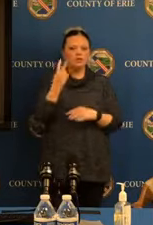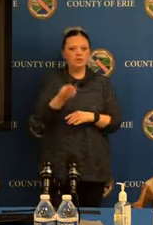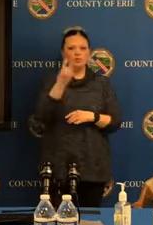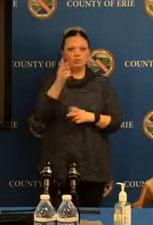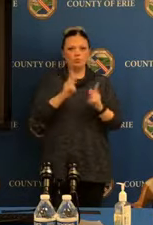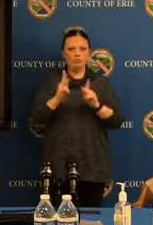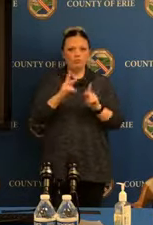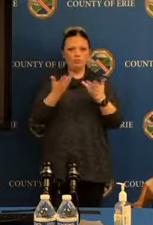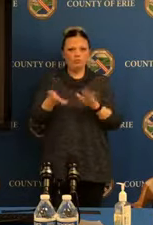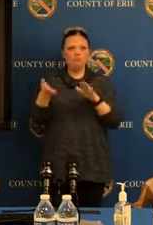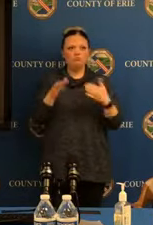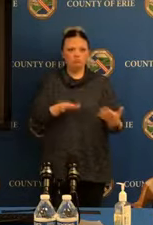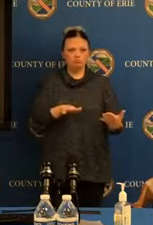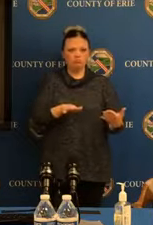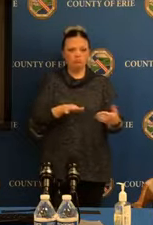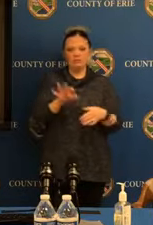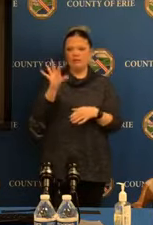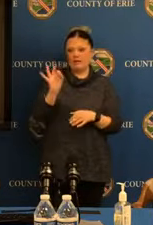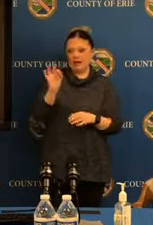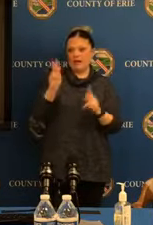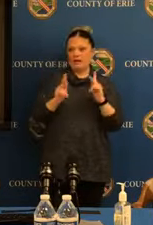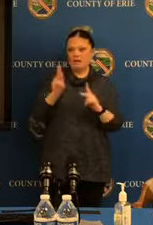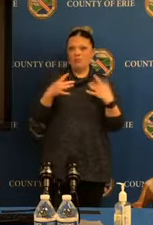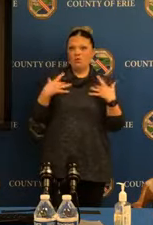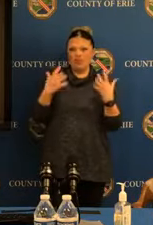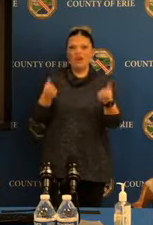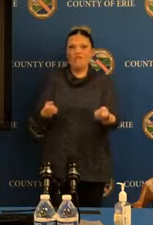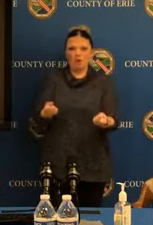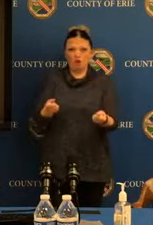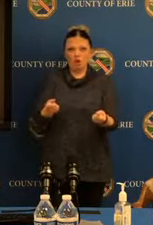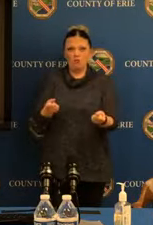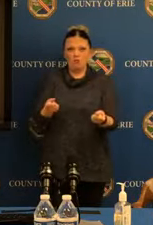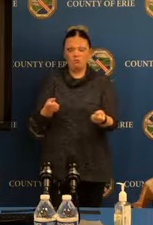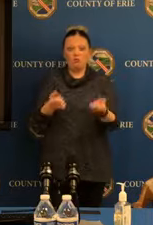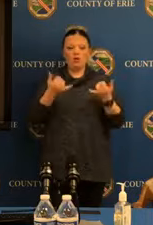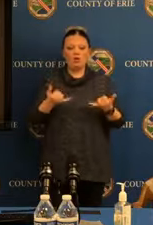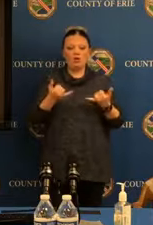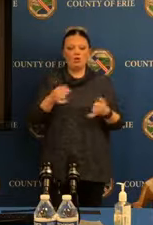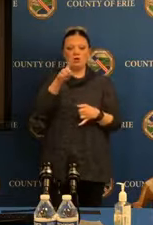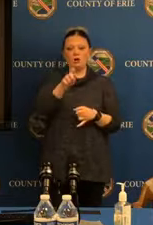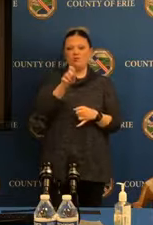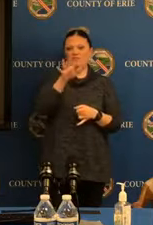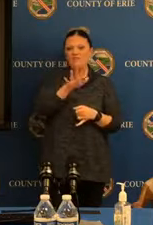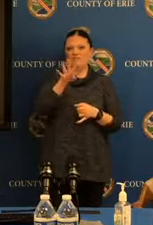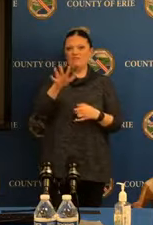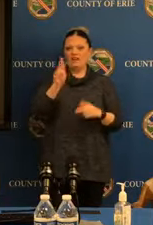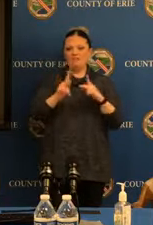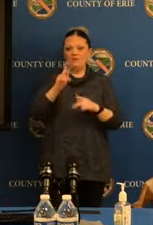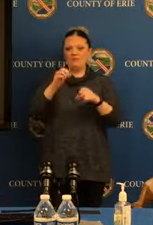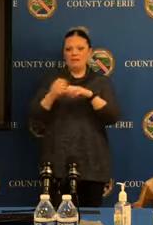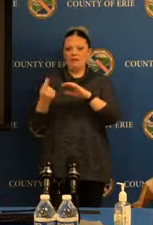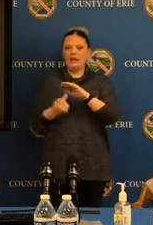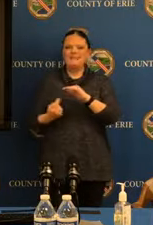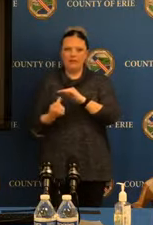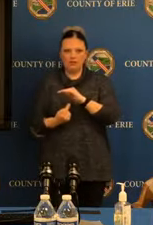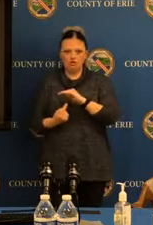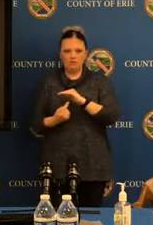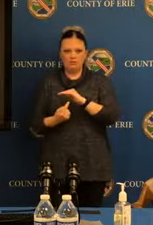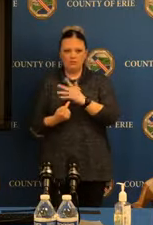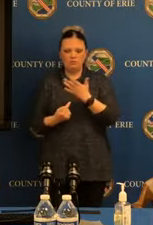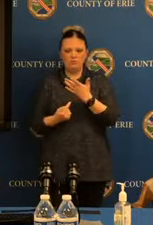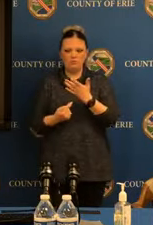died, nine people have recovered, and there are currently 155 people in isolation, which is